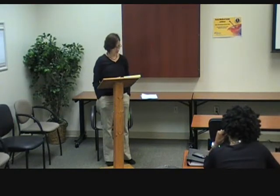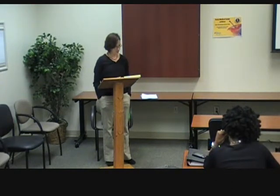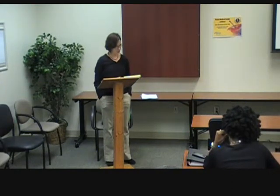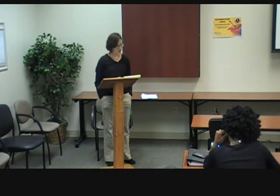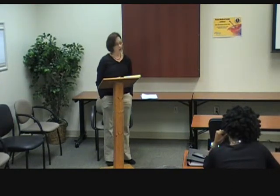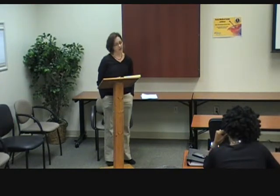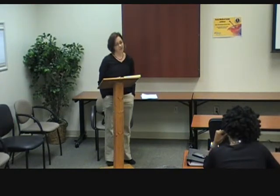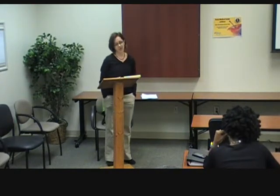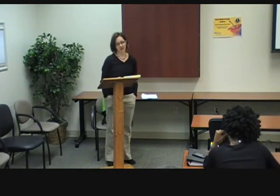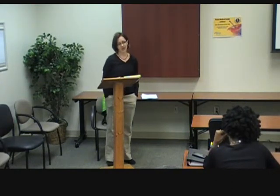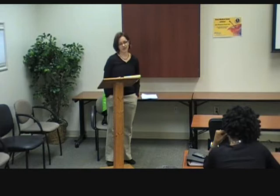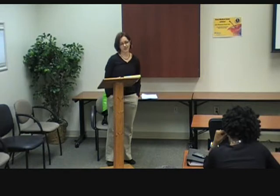You know what you think.